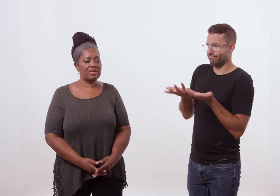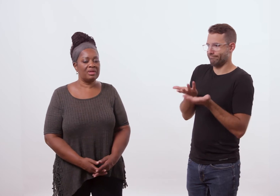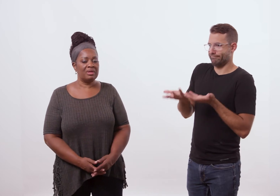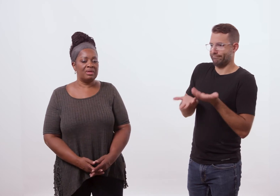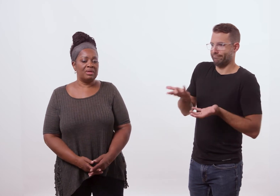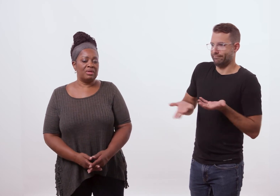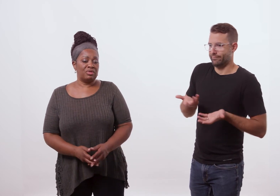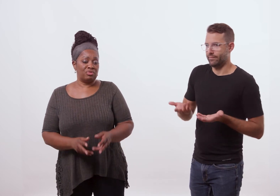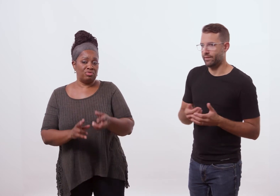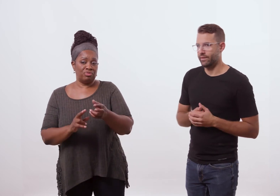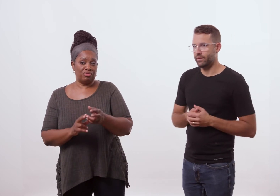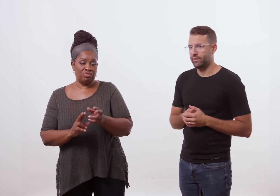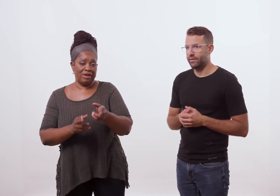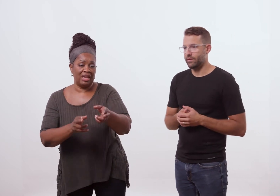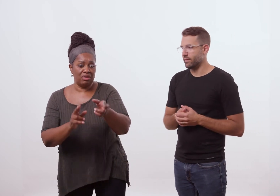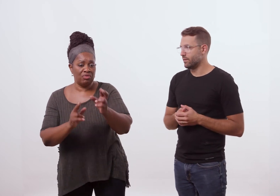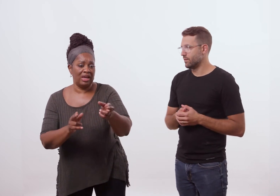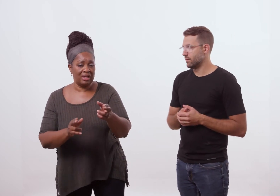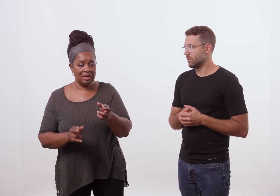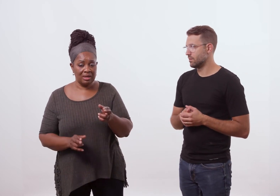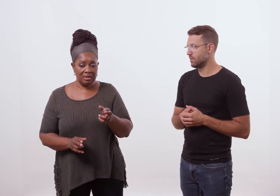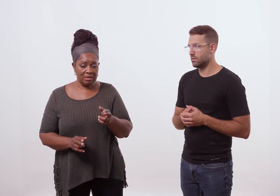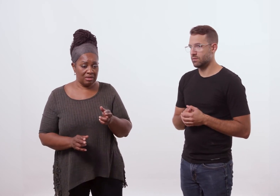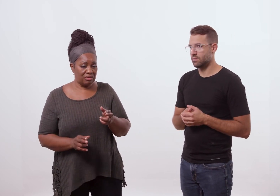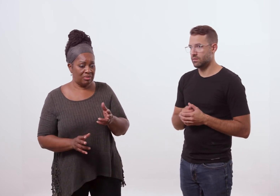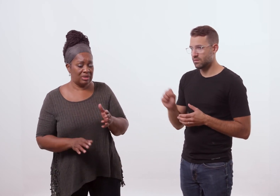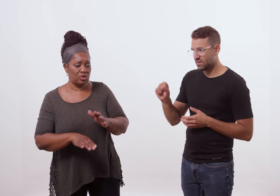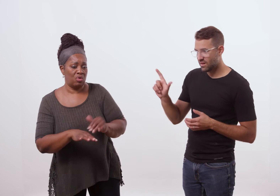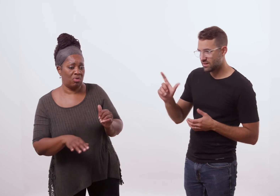Rayek. Yes, my Lita. I am here.